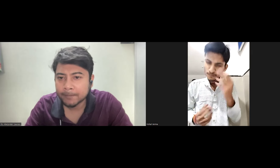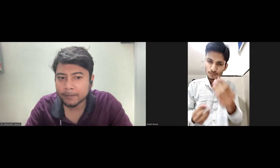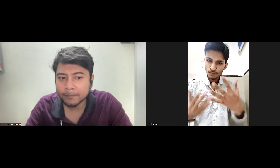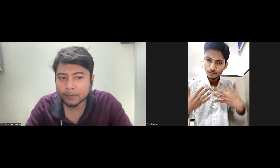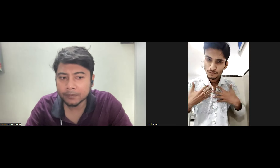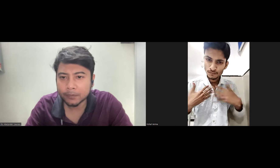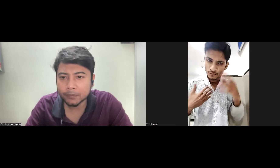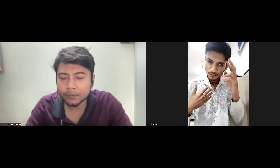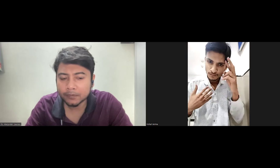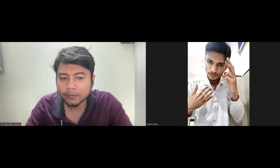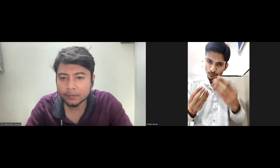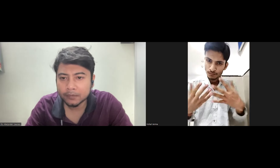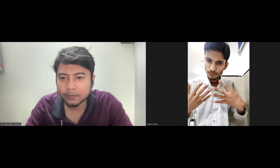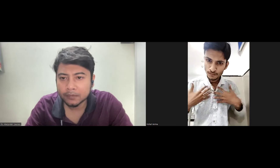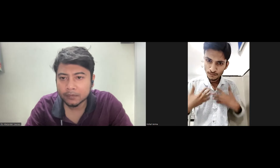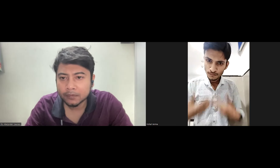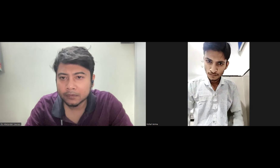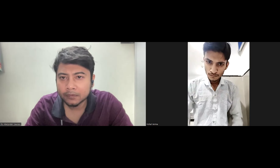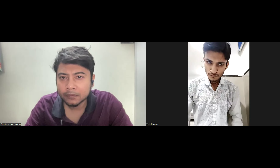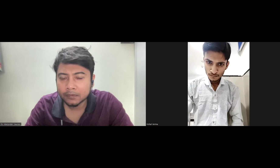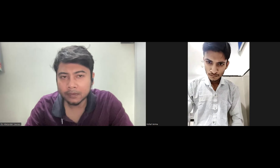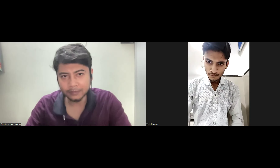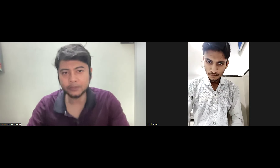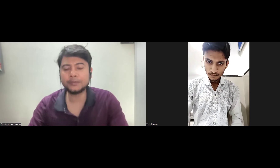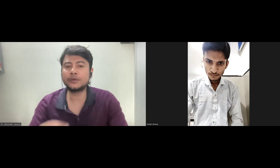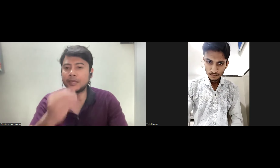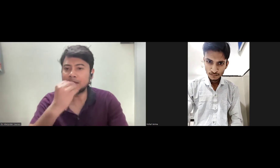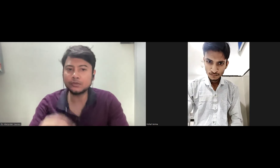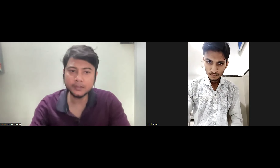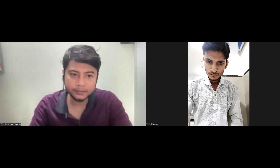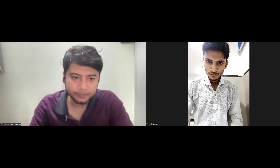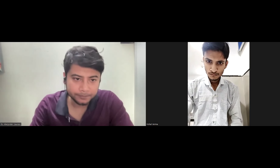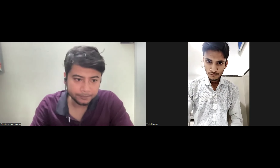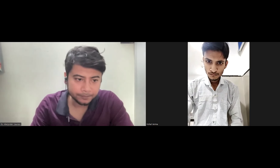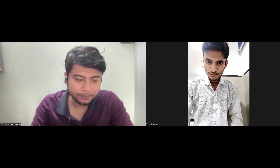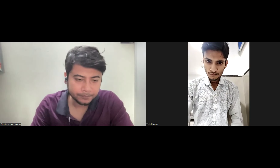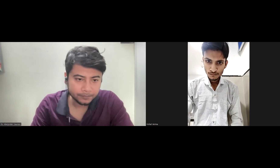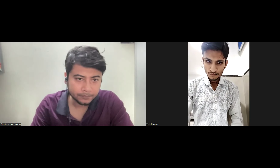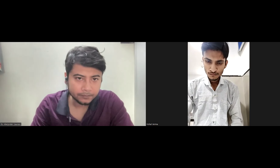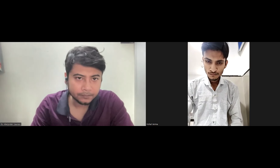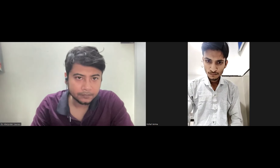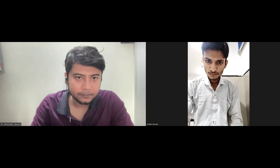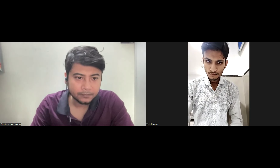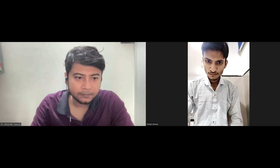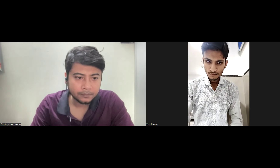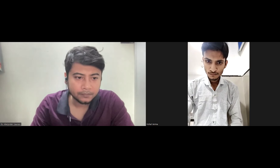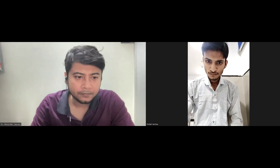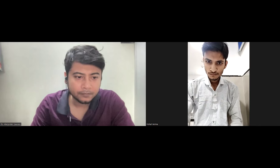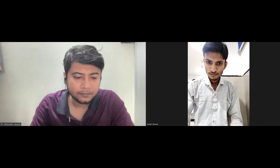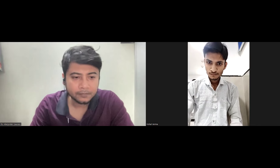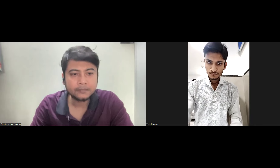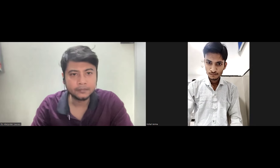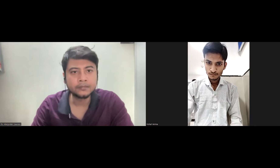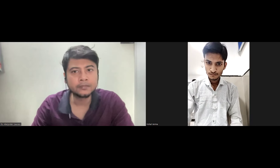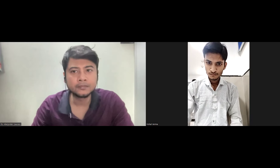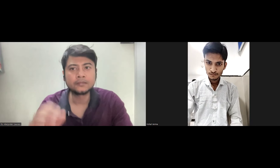have. Possible? Sorry? That's possible to eat Tulsi? Yeah, we do it. Whatever we